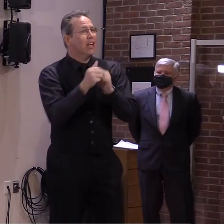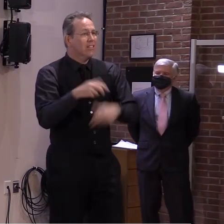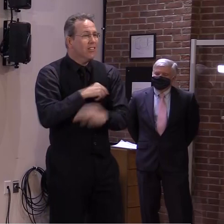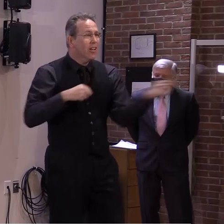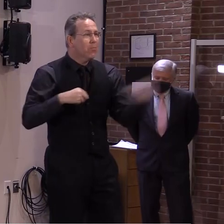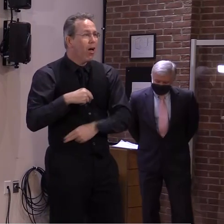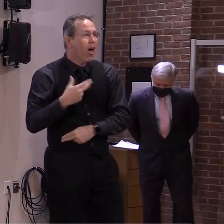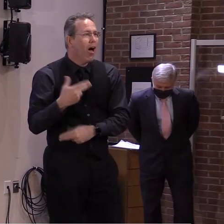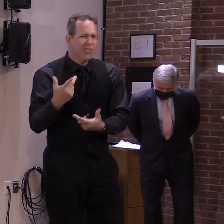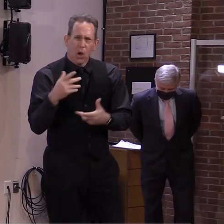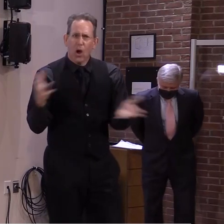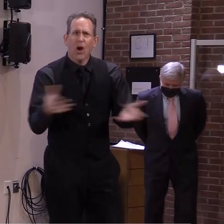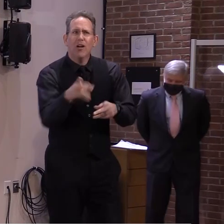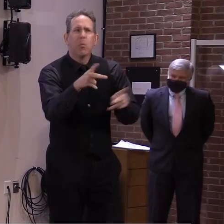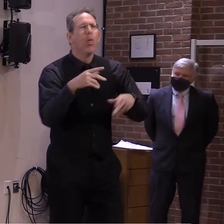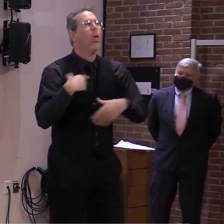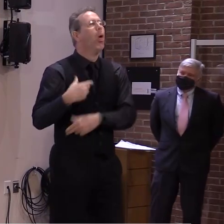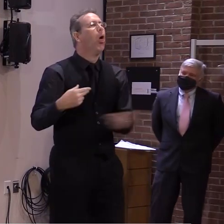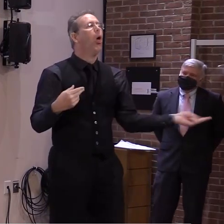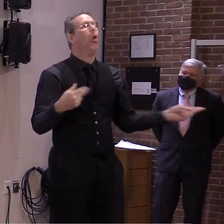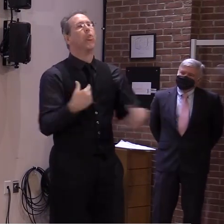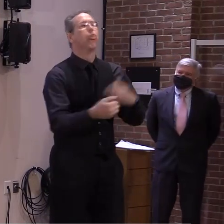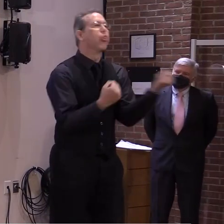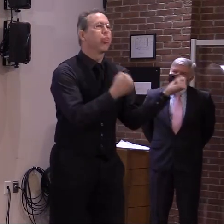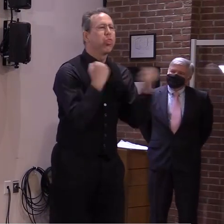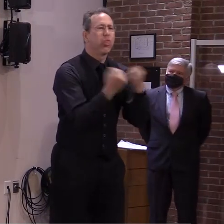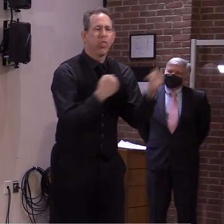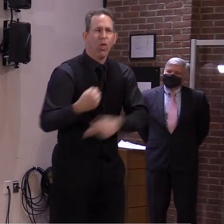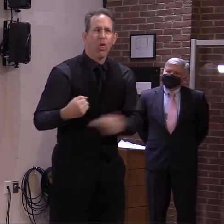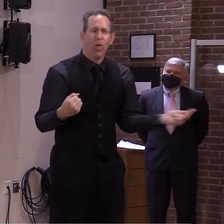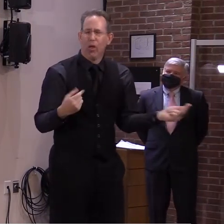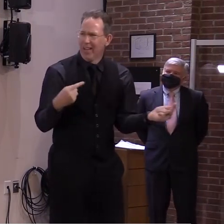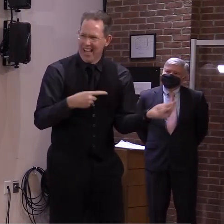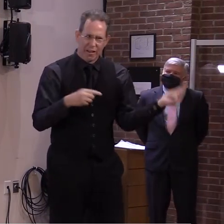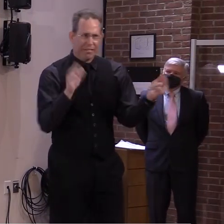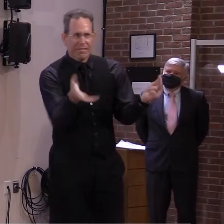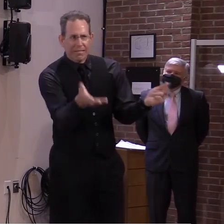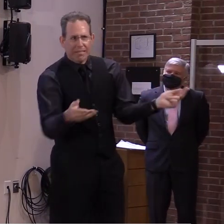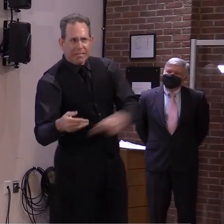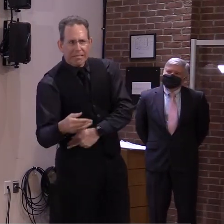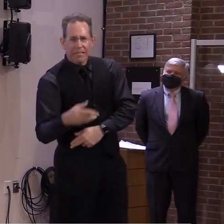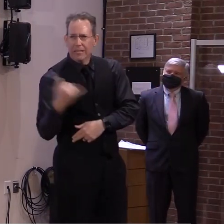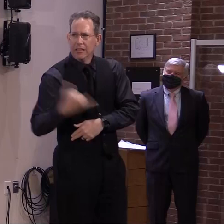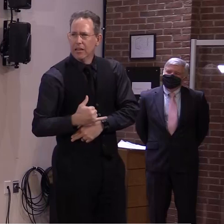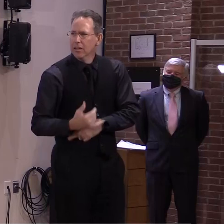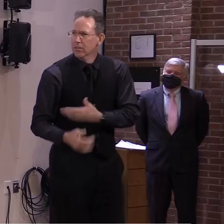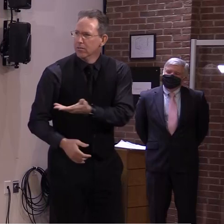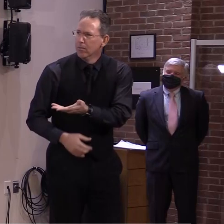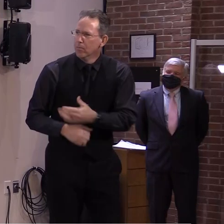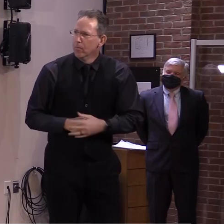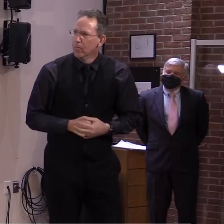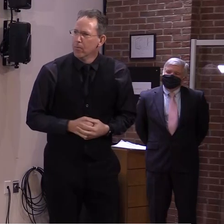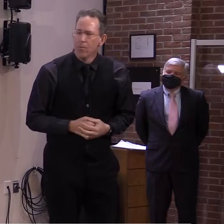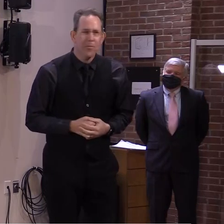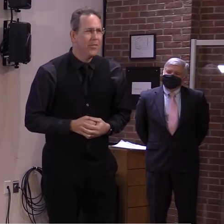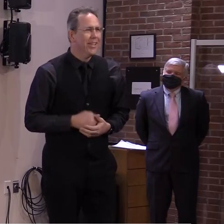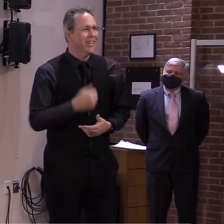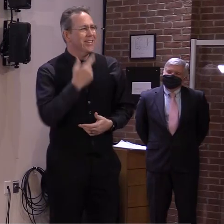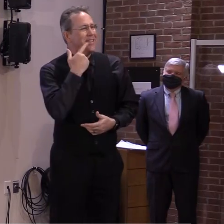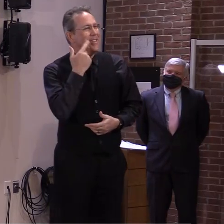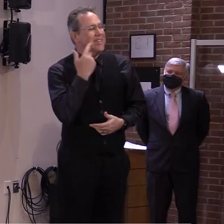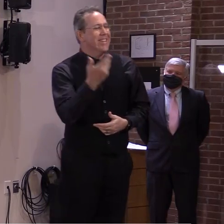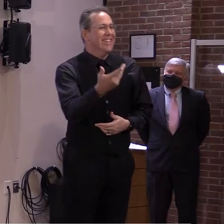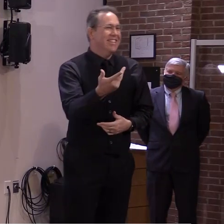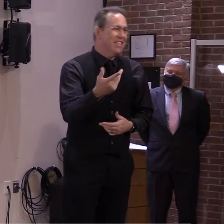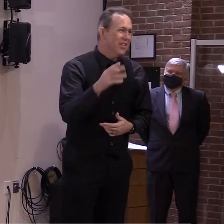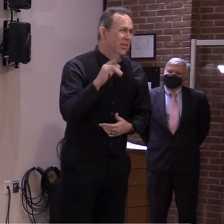just urging them to do it? May I ask Dr. Levine, you know, I just am trying to